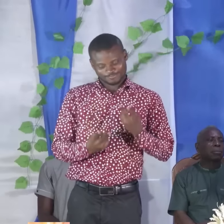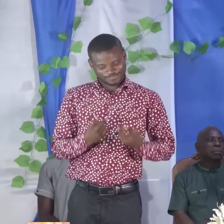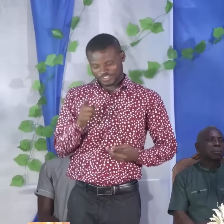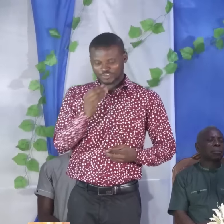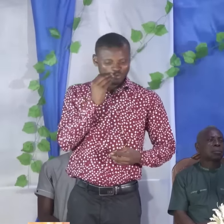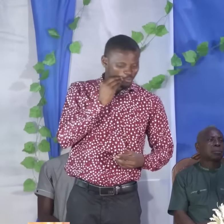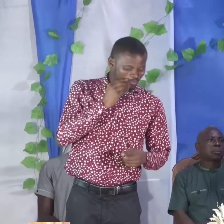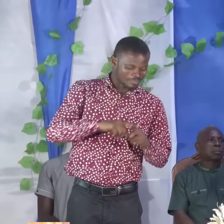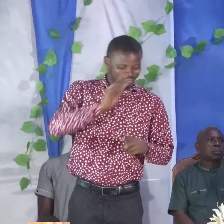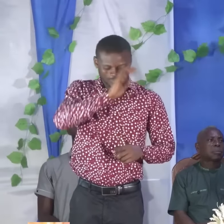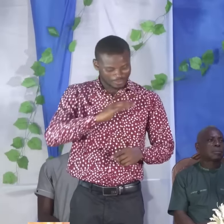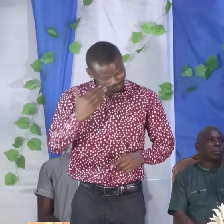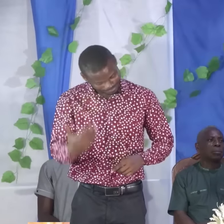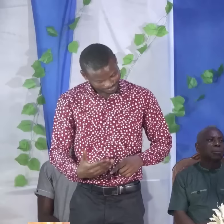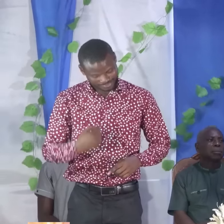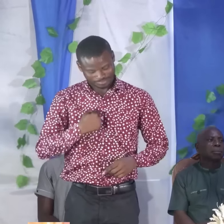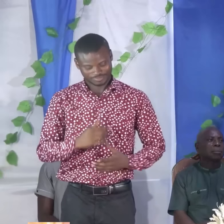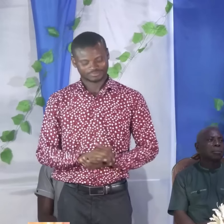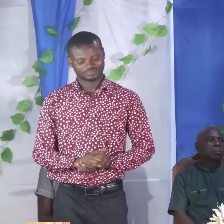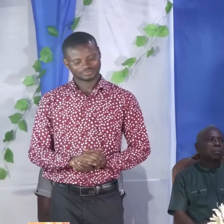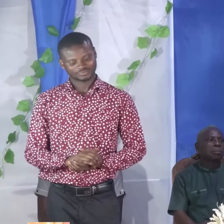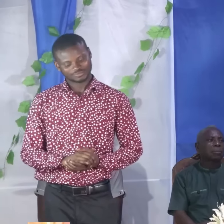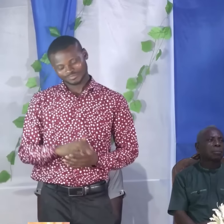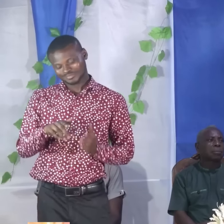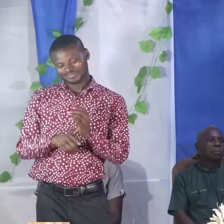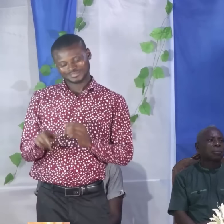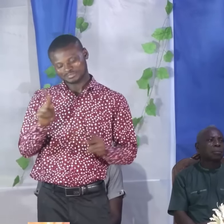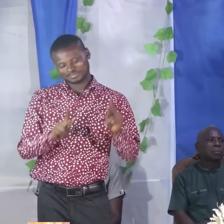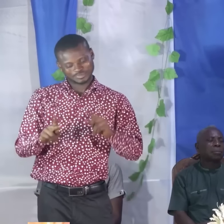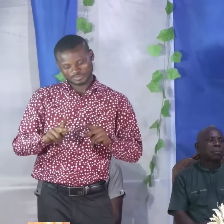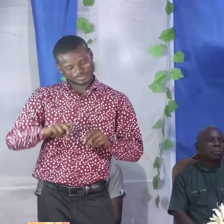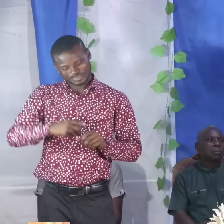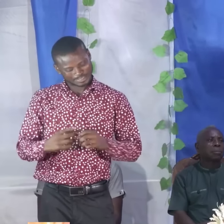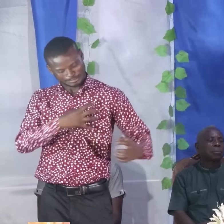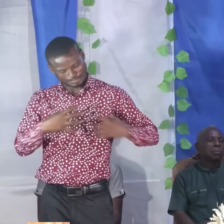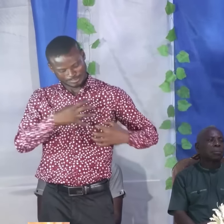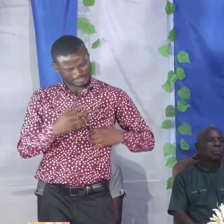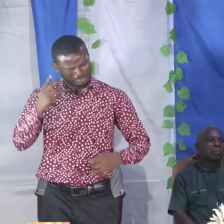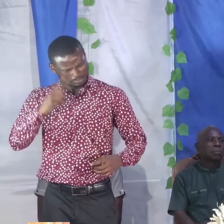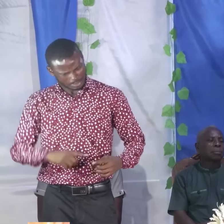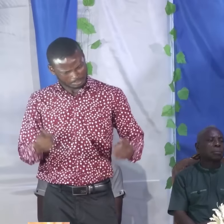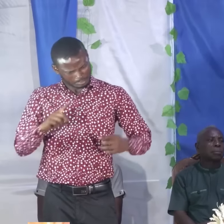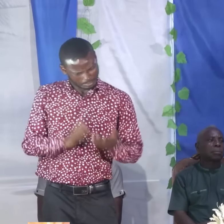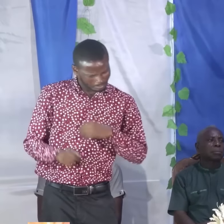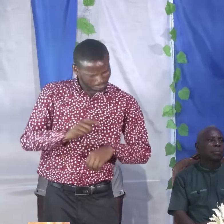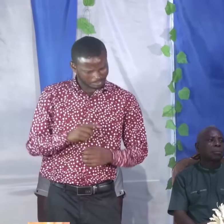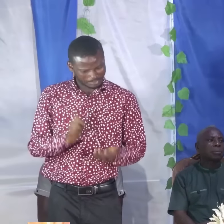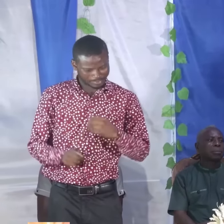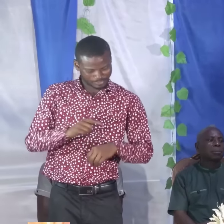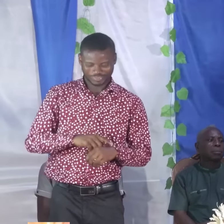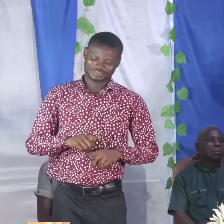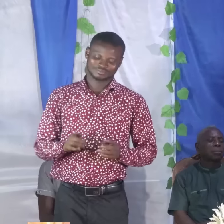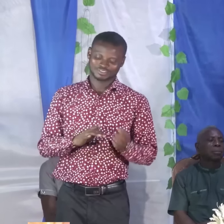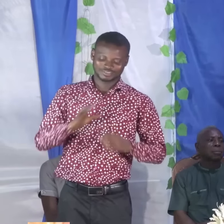nanso mo anyeme ankom fie. Awrade da ben, awrade da ben was one year man kitu e bu ba ko no. Wo anya ma me.